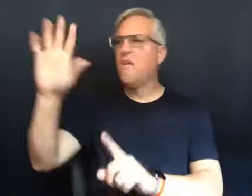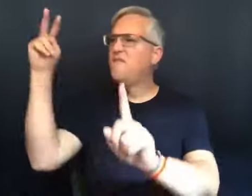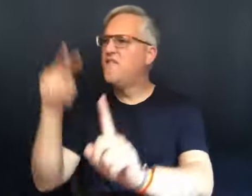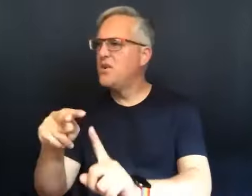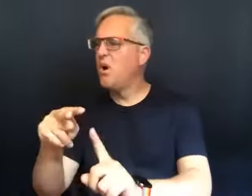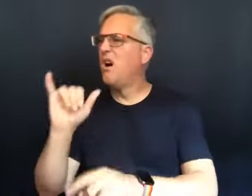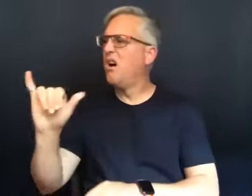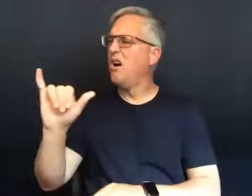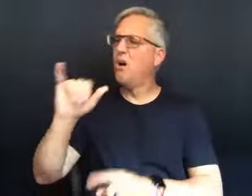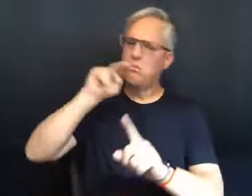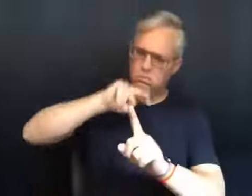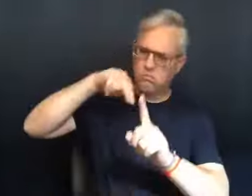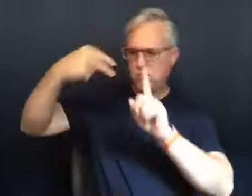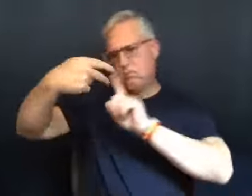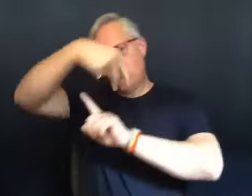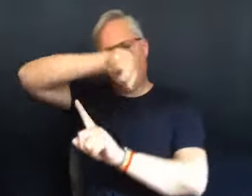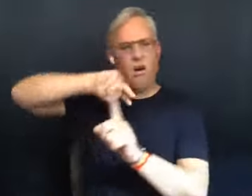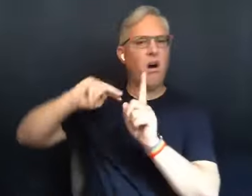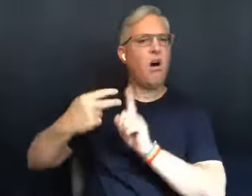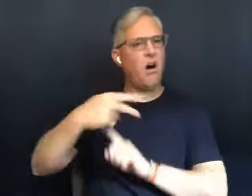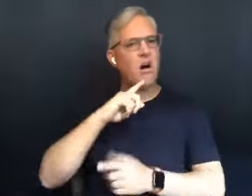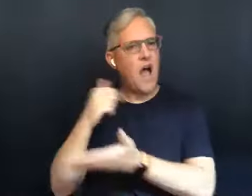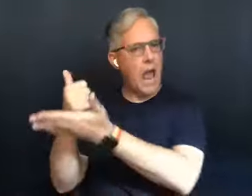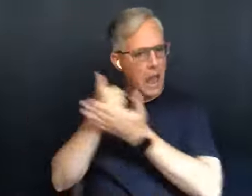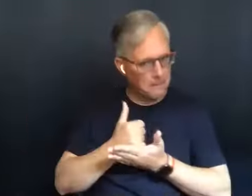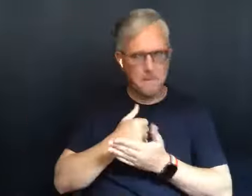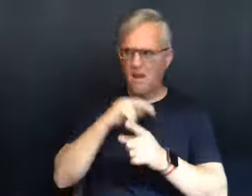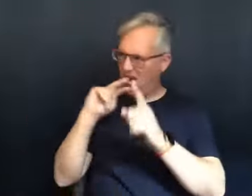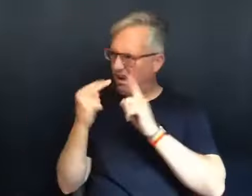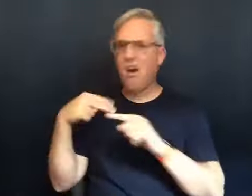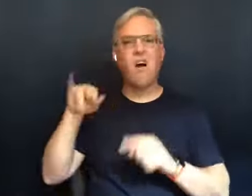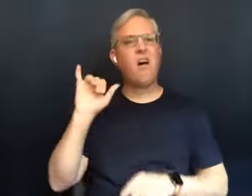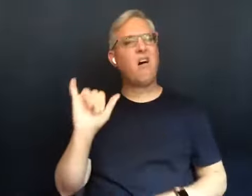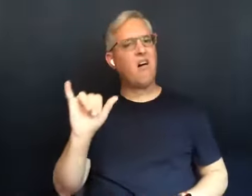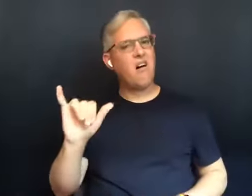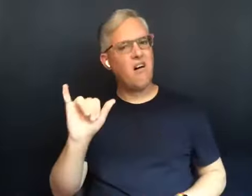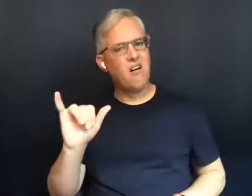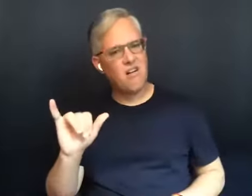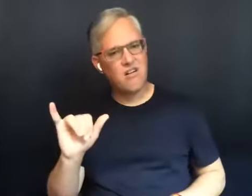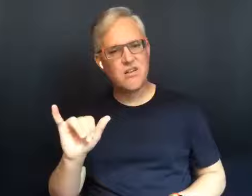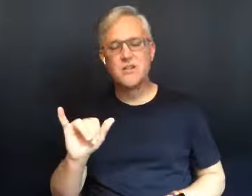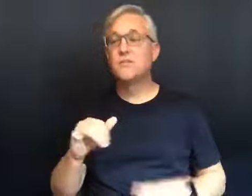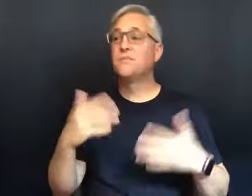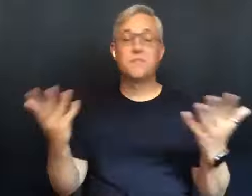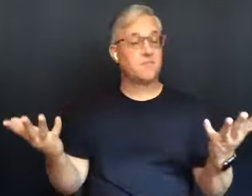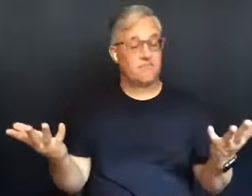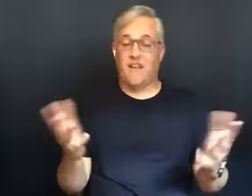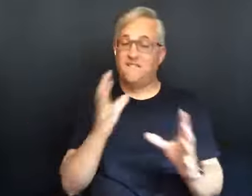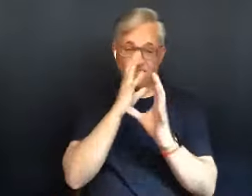issue. And assuming I think there's more than two sides to any issue, but in